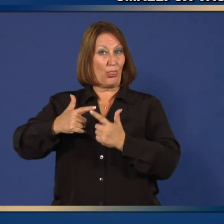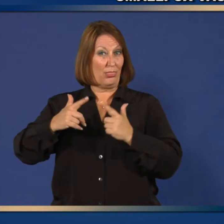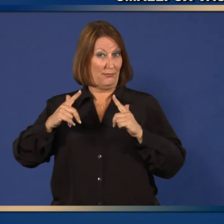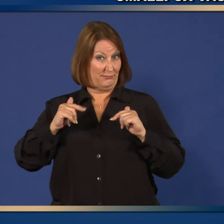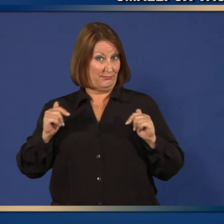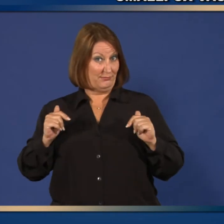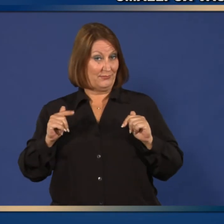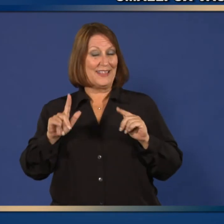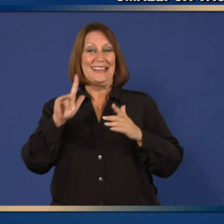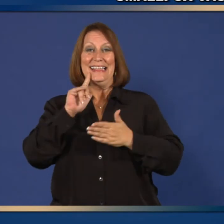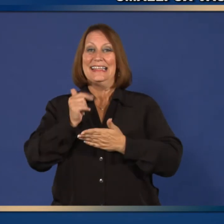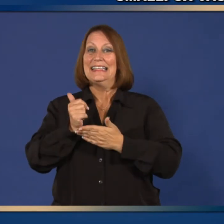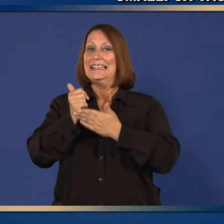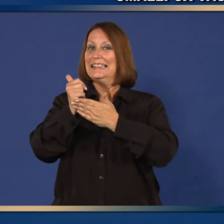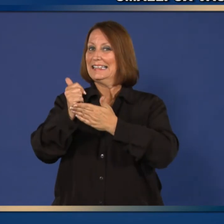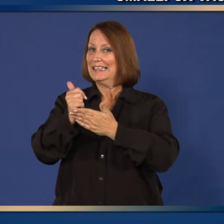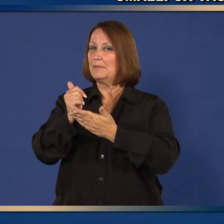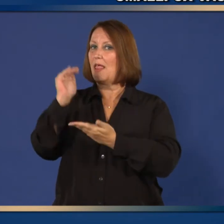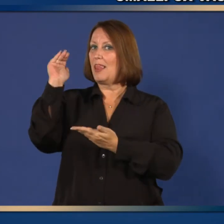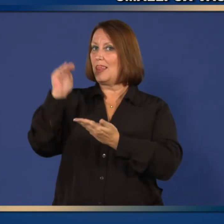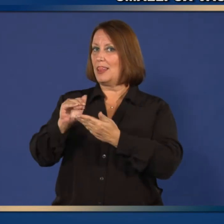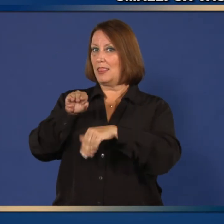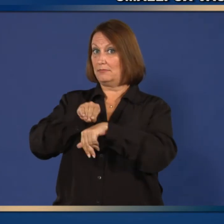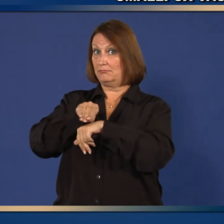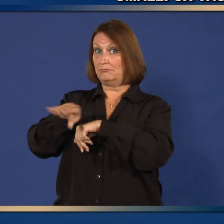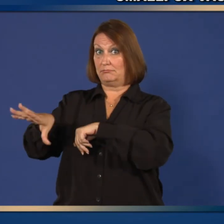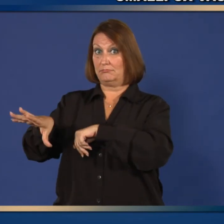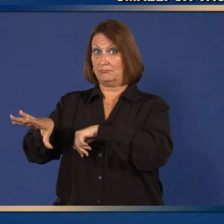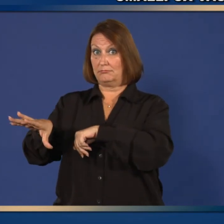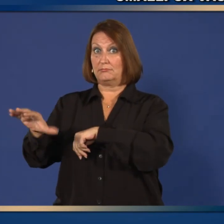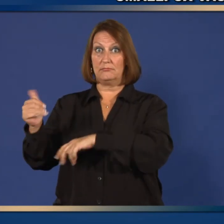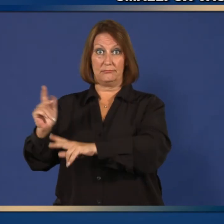prevent spread of the vaccine virus to others.